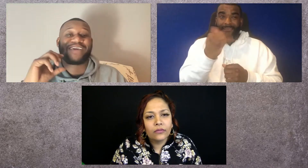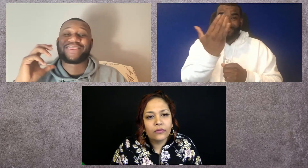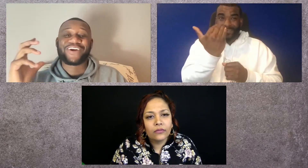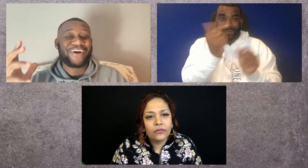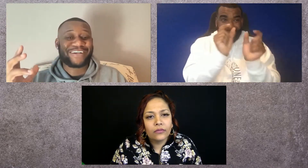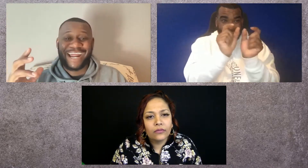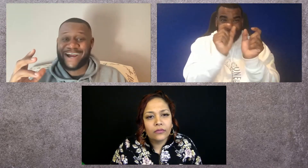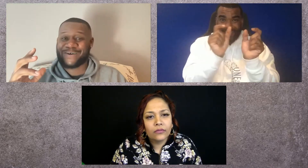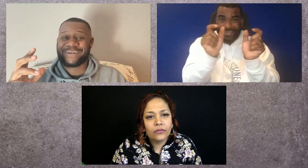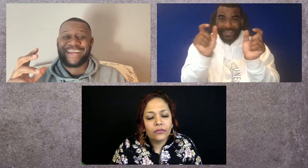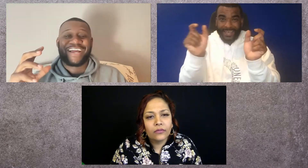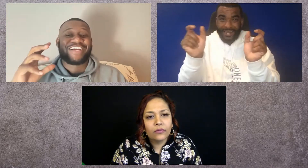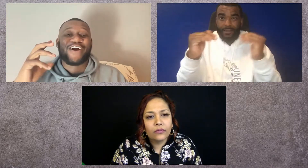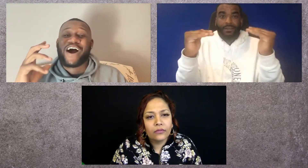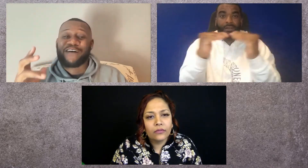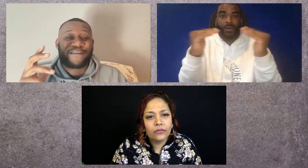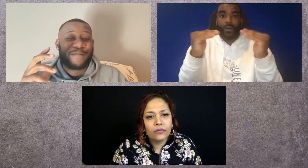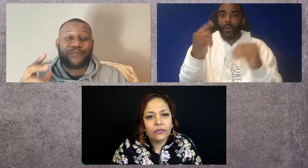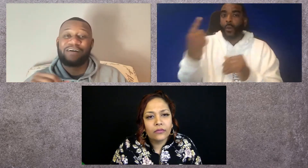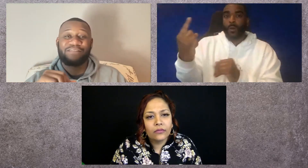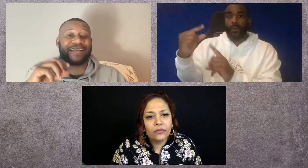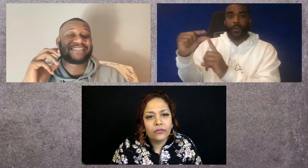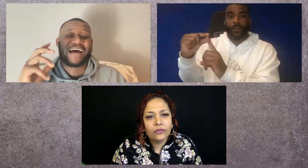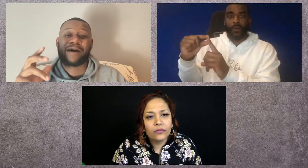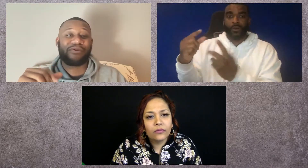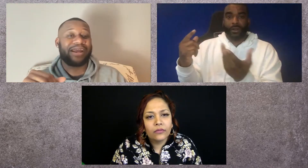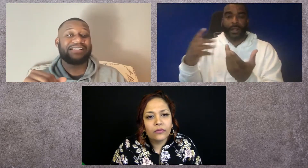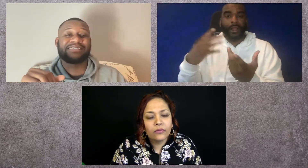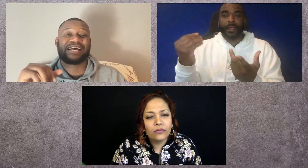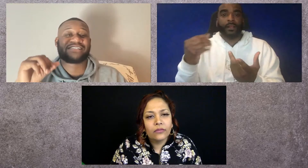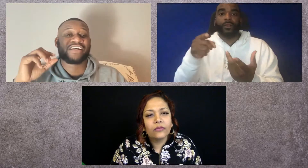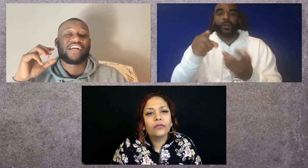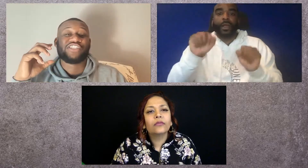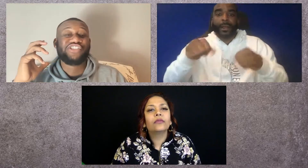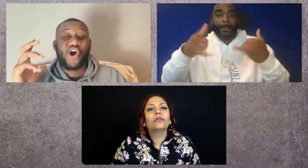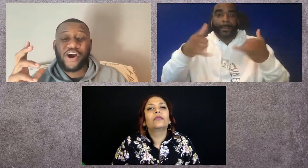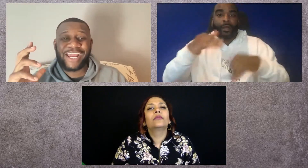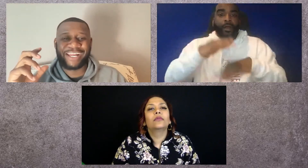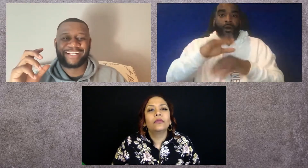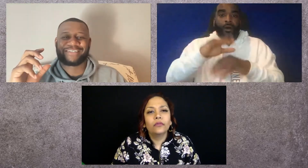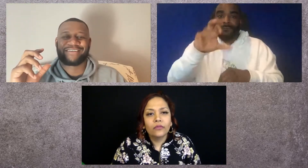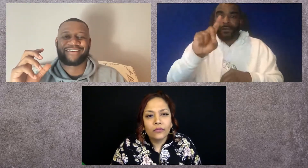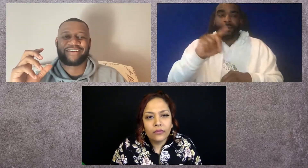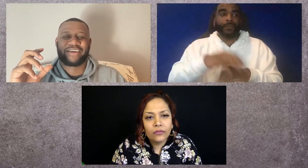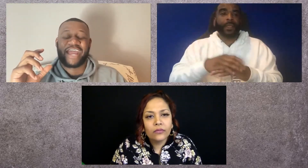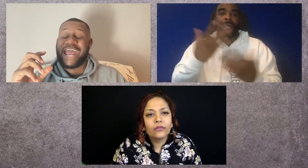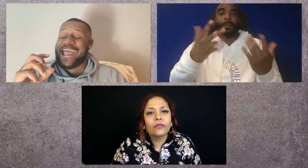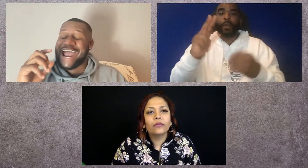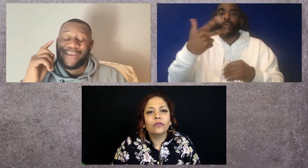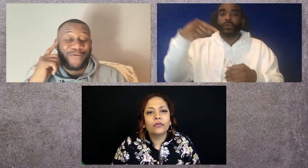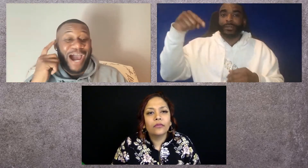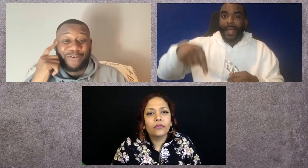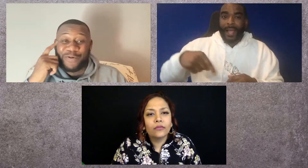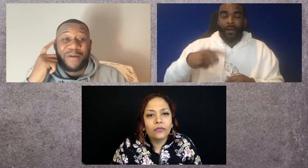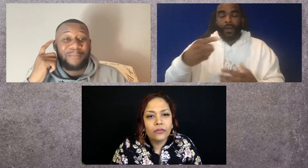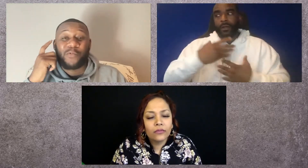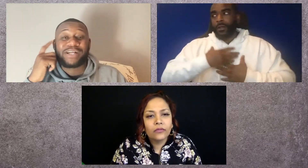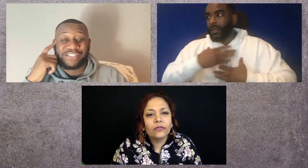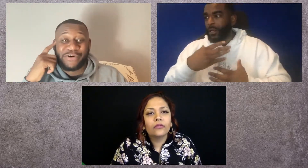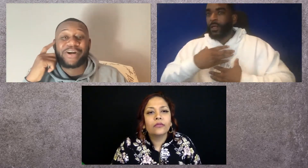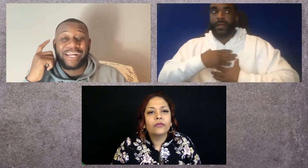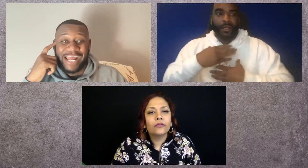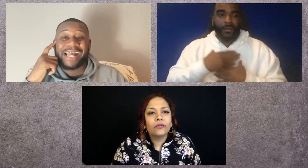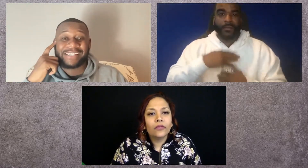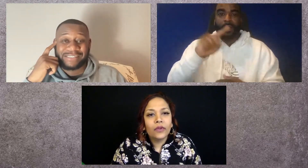It could be 3rd down. You're huffing and puffing, and Tom Brady says, Jordan. And you got to remember